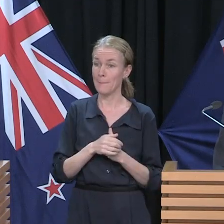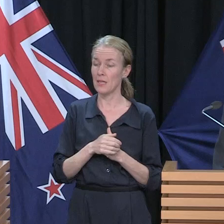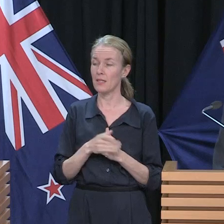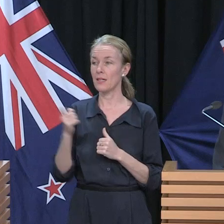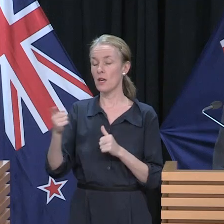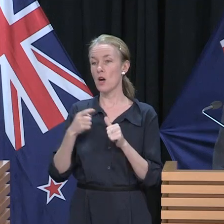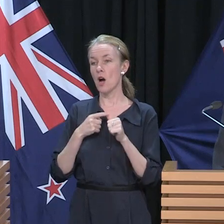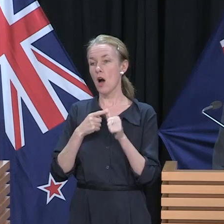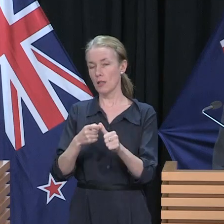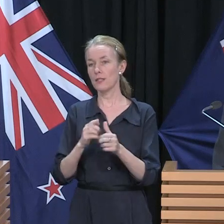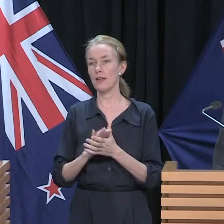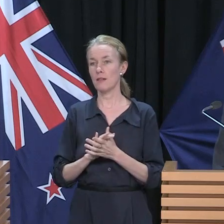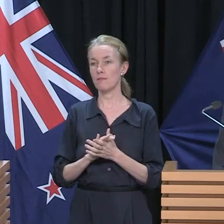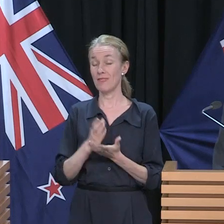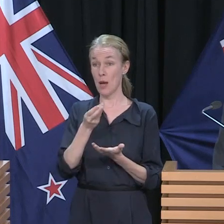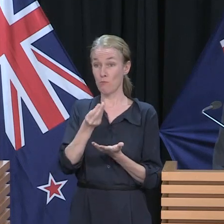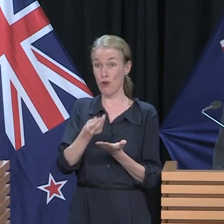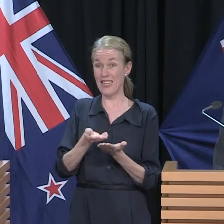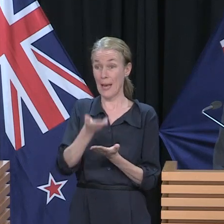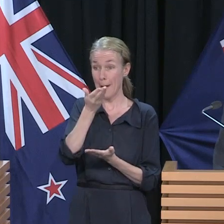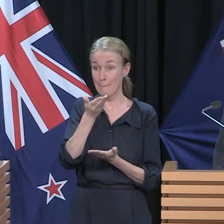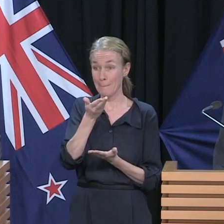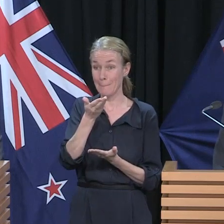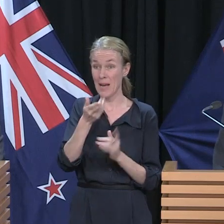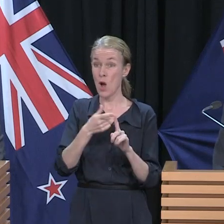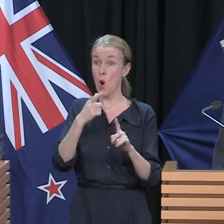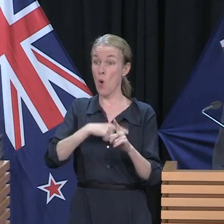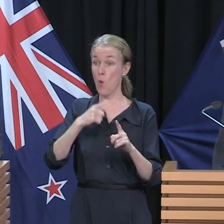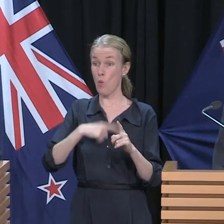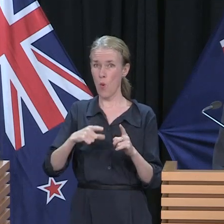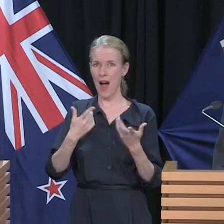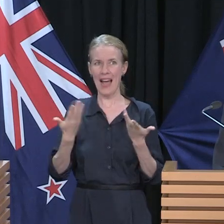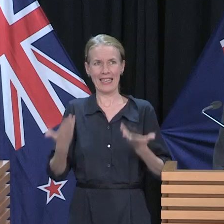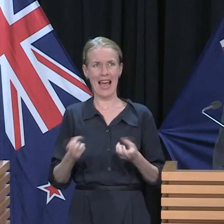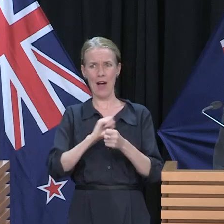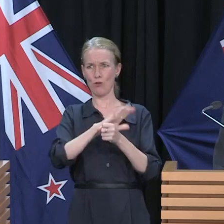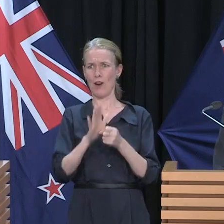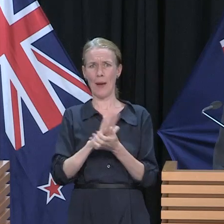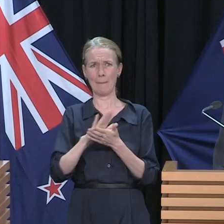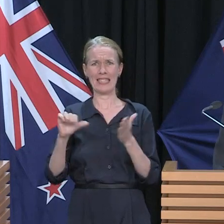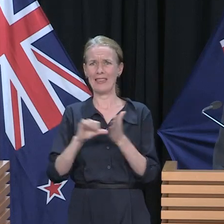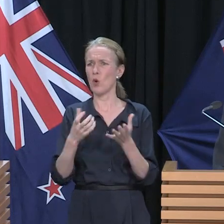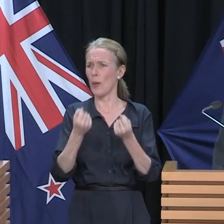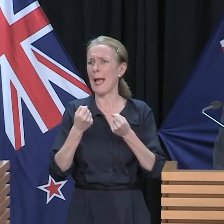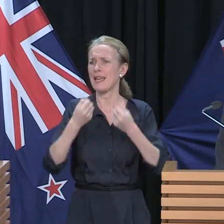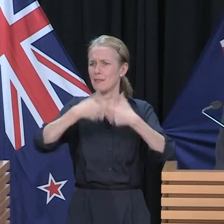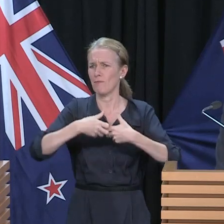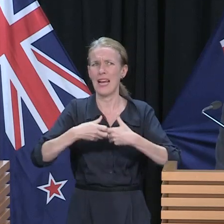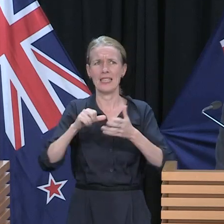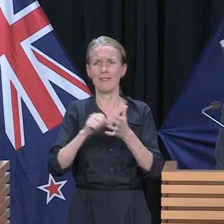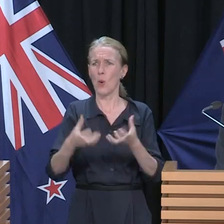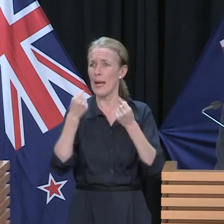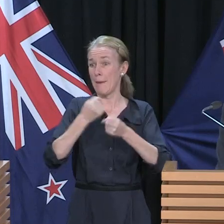The price increases are part of a global supply chain challenge. You don't just see this in pharmaceuticals, you'll see it in other fields as